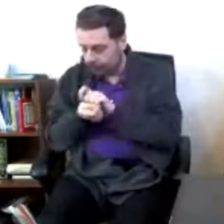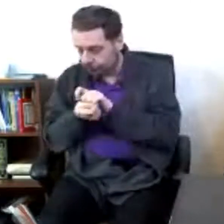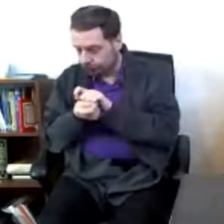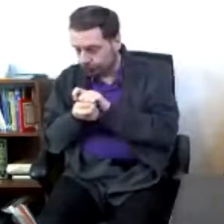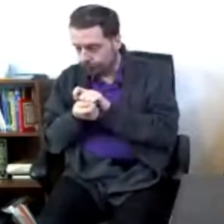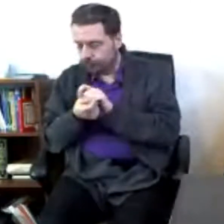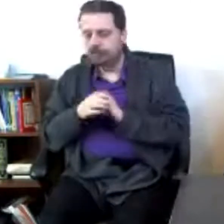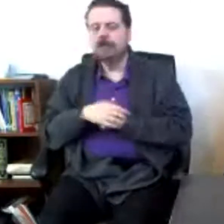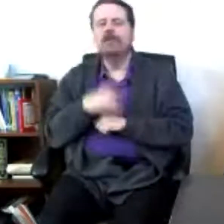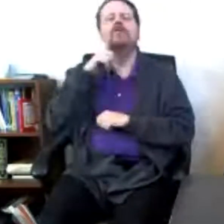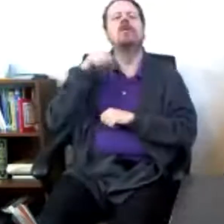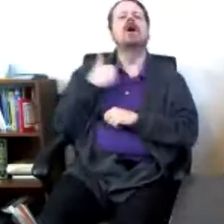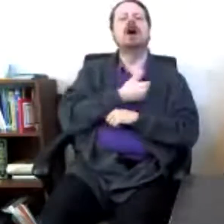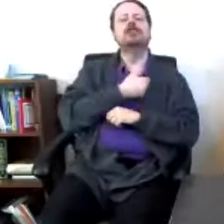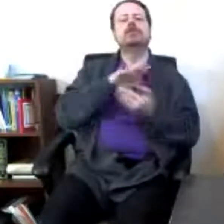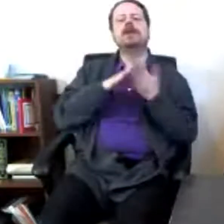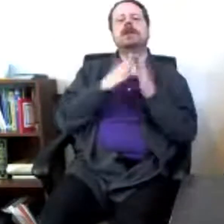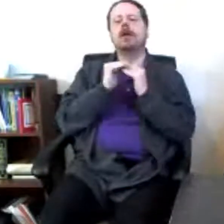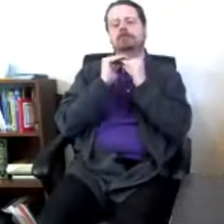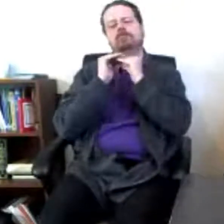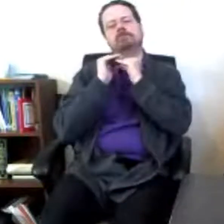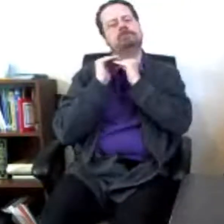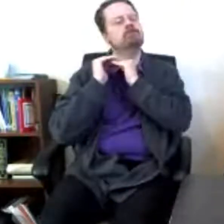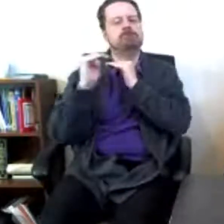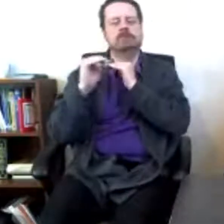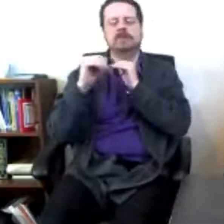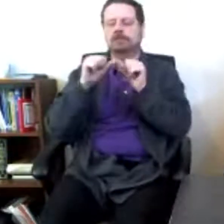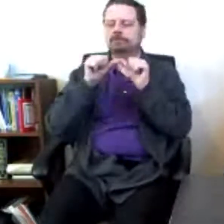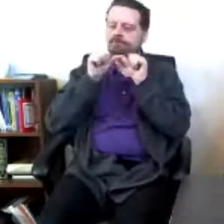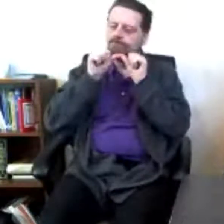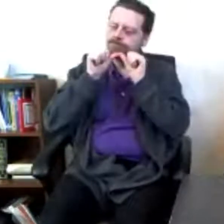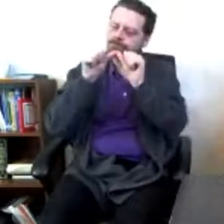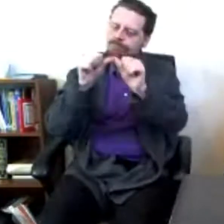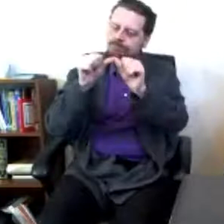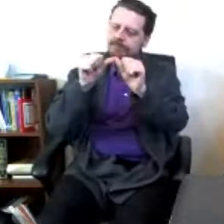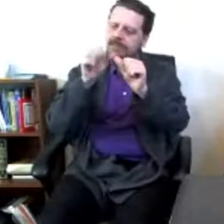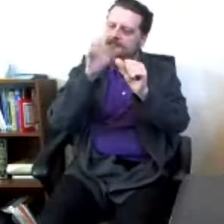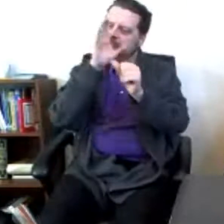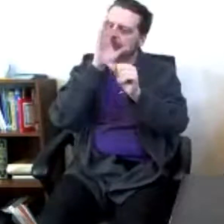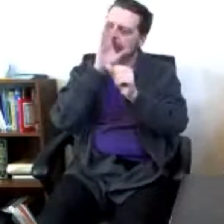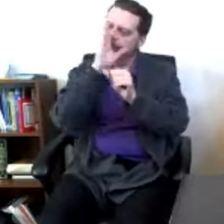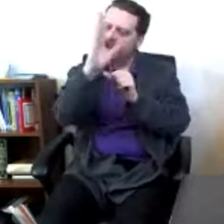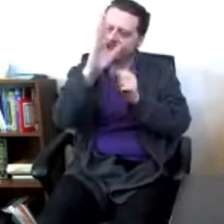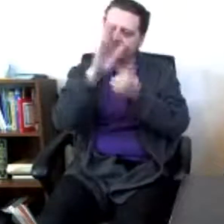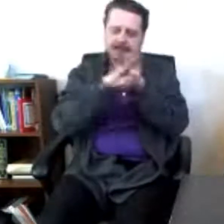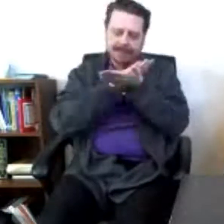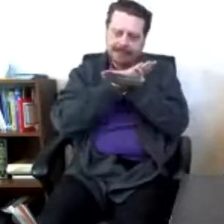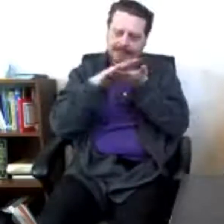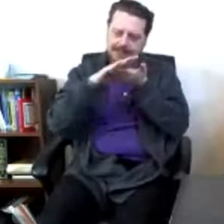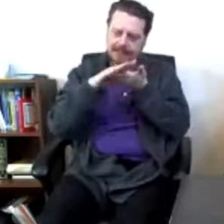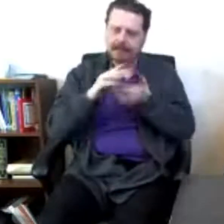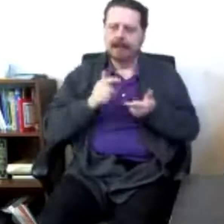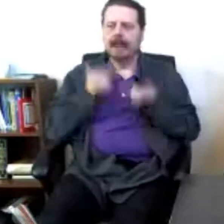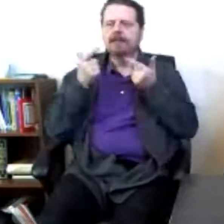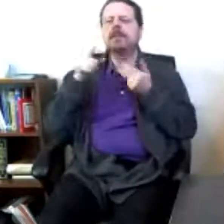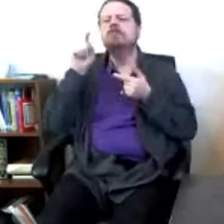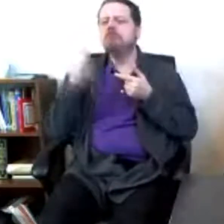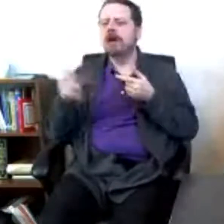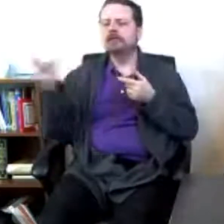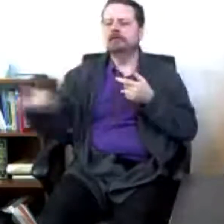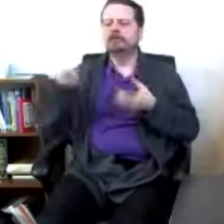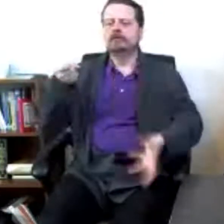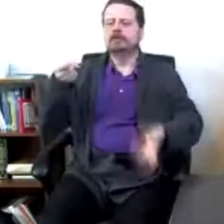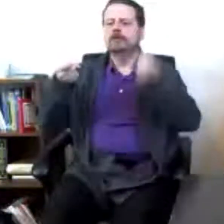So for us to live a stable, straight, clean, straight life, we have to hold on to